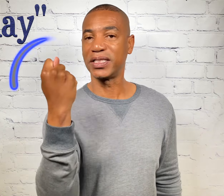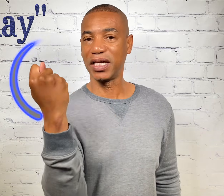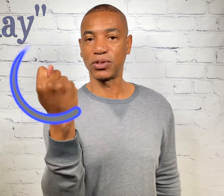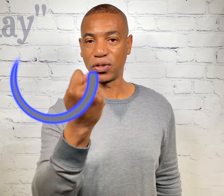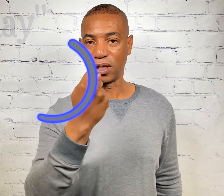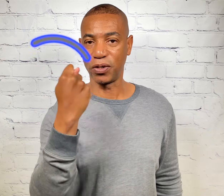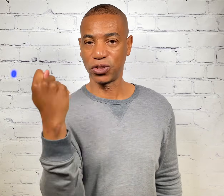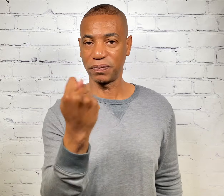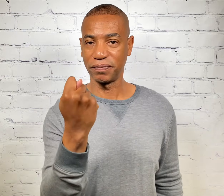same circular motion.